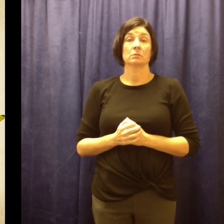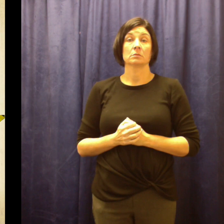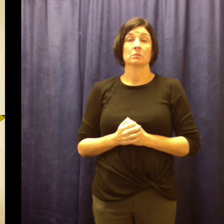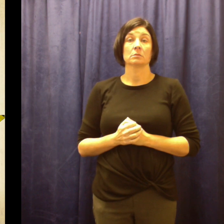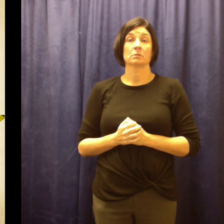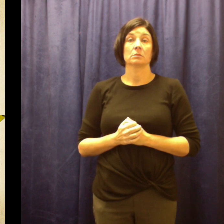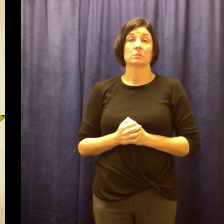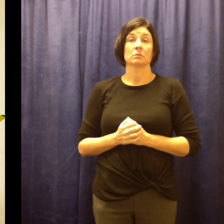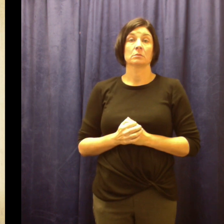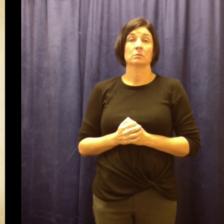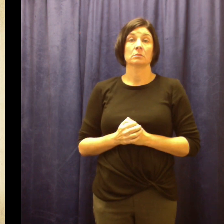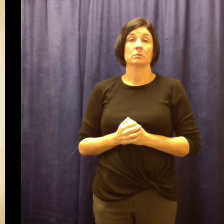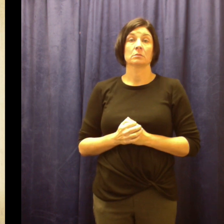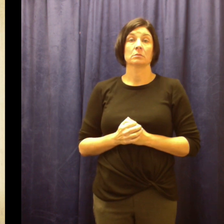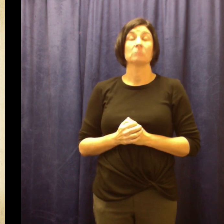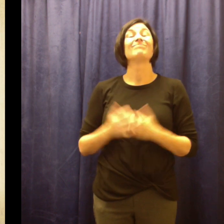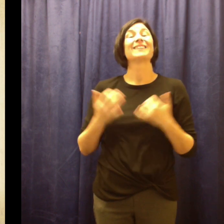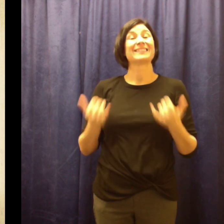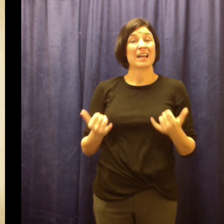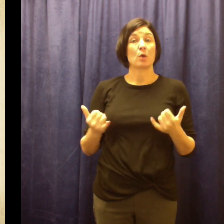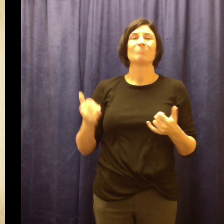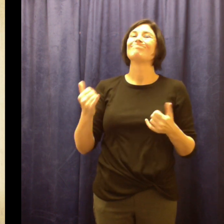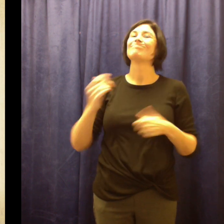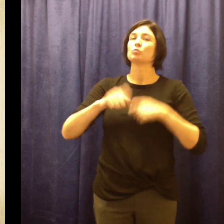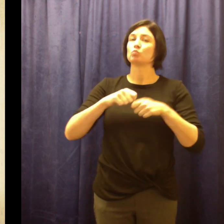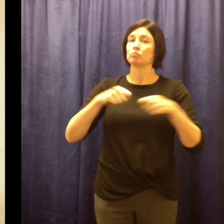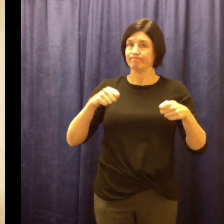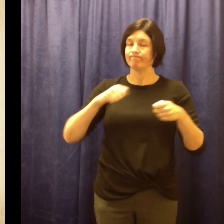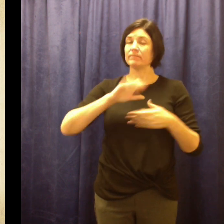In conclusion, we went over prevention and detection.